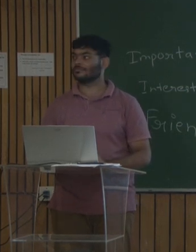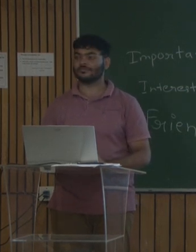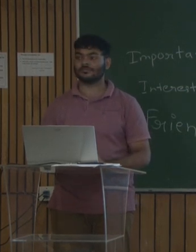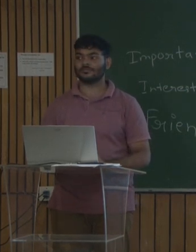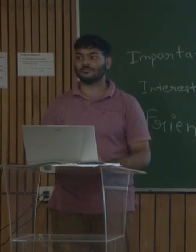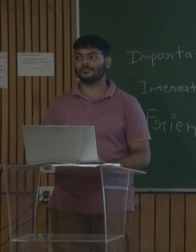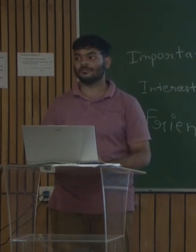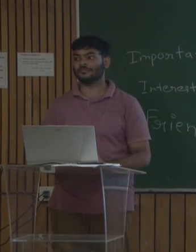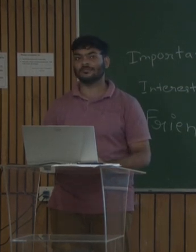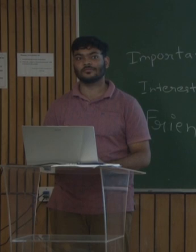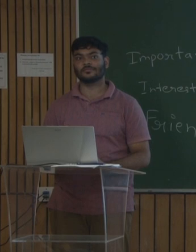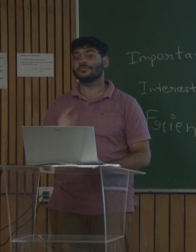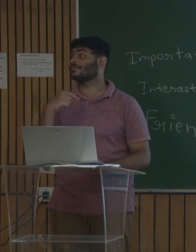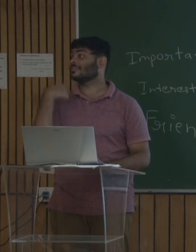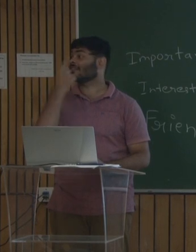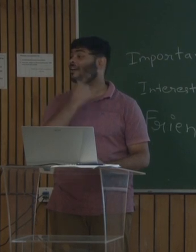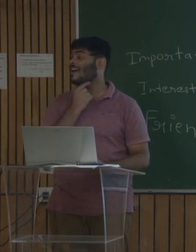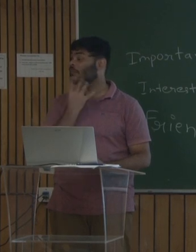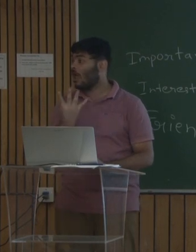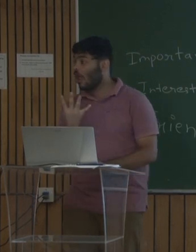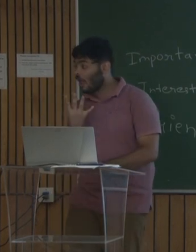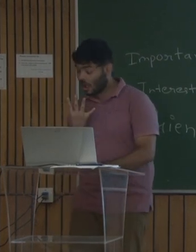Were you present last time or absent?